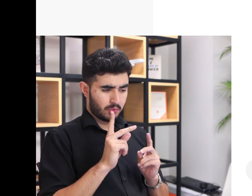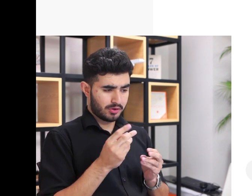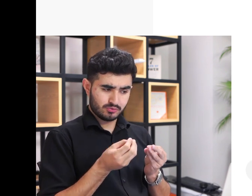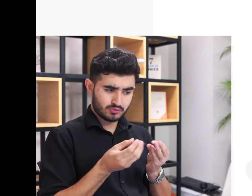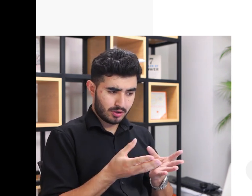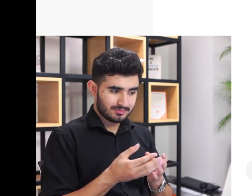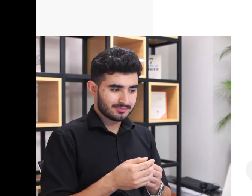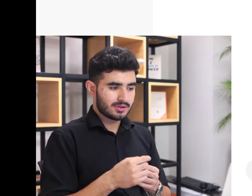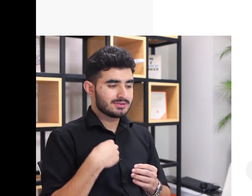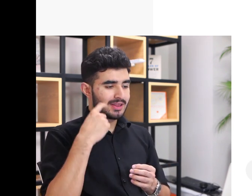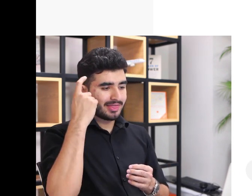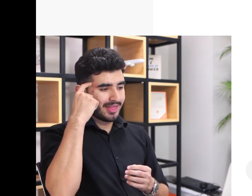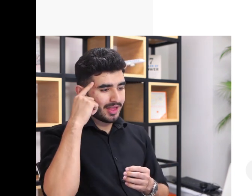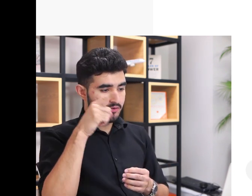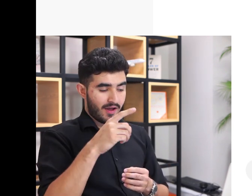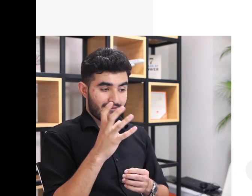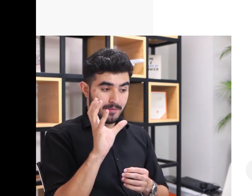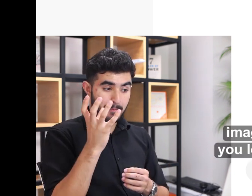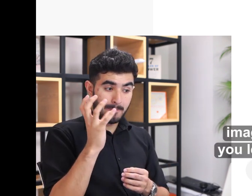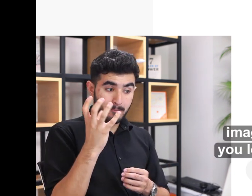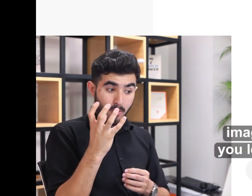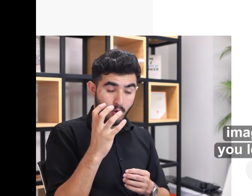Okay, let's start.